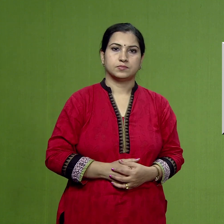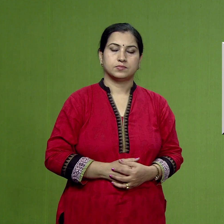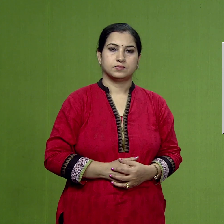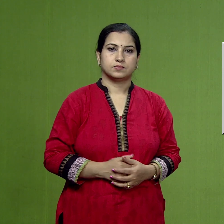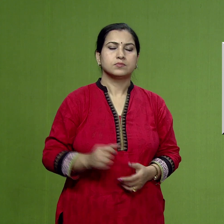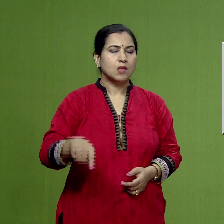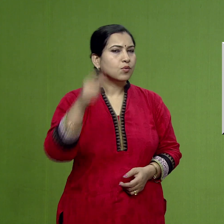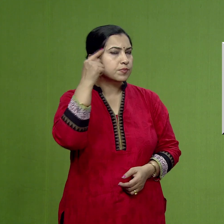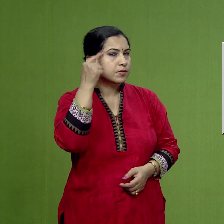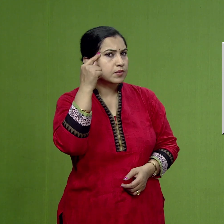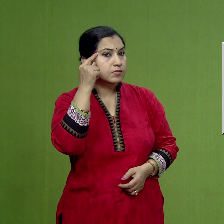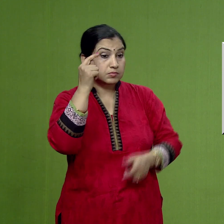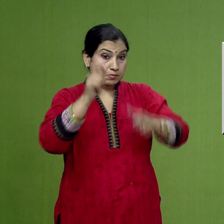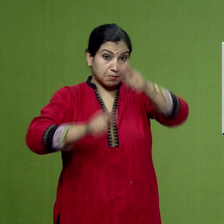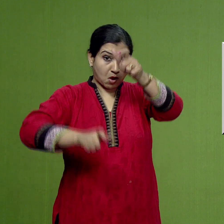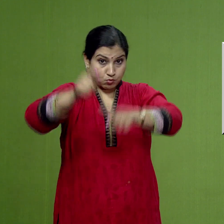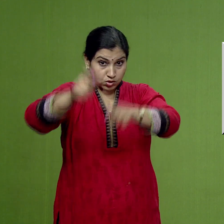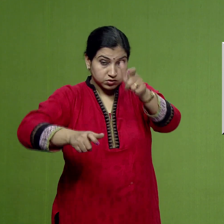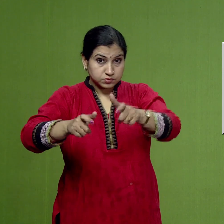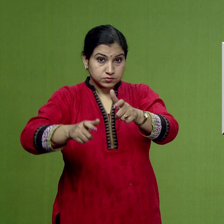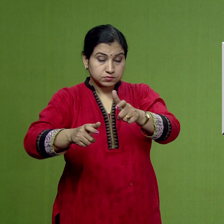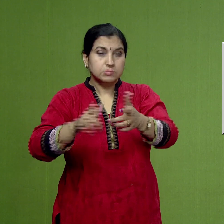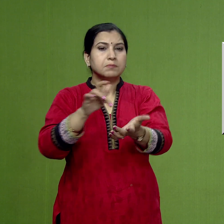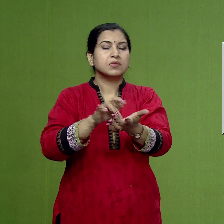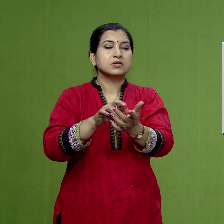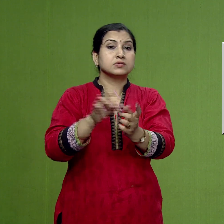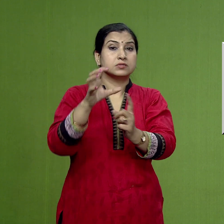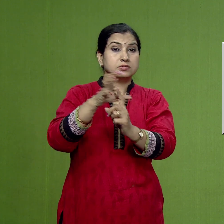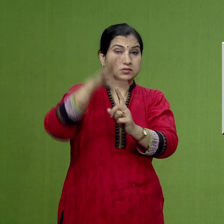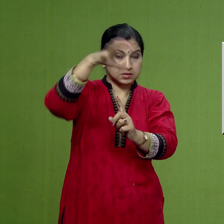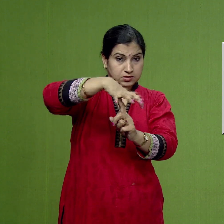let us assume that the population of a district is